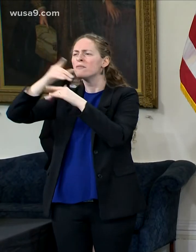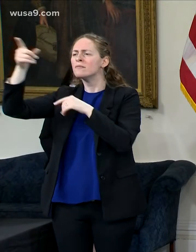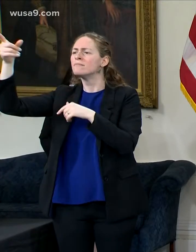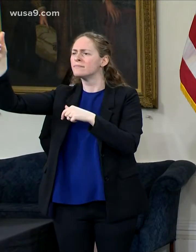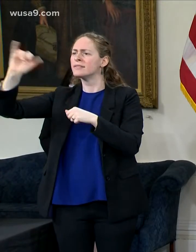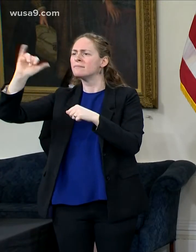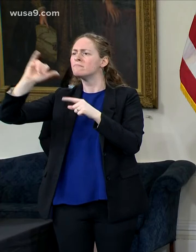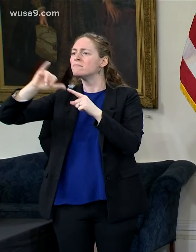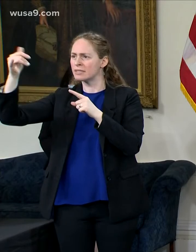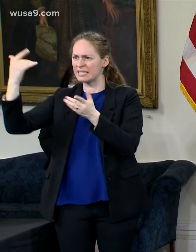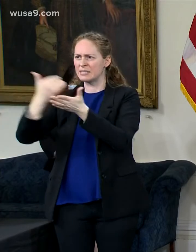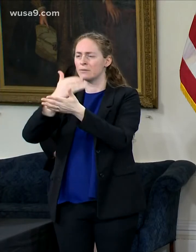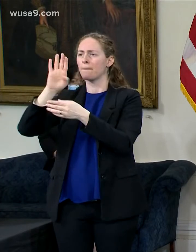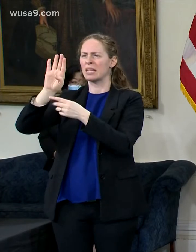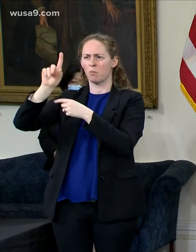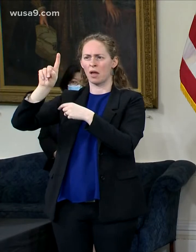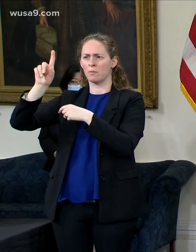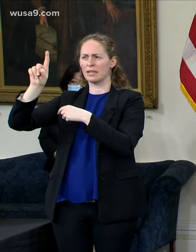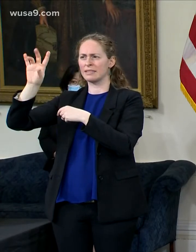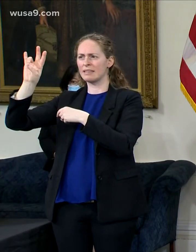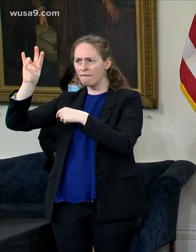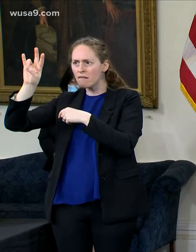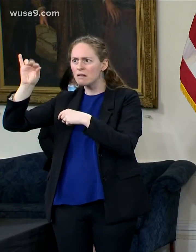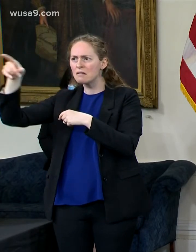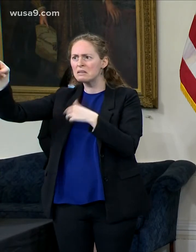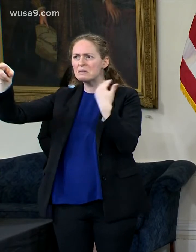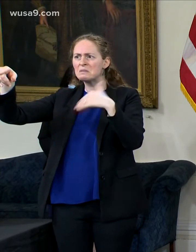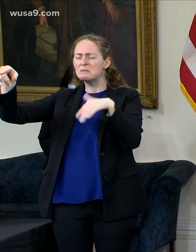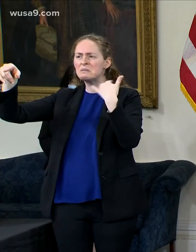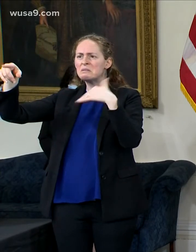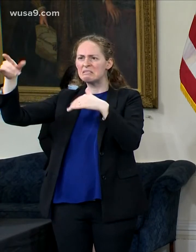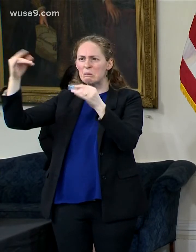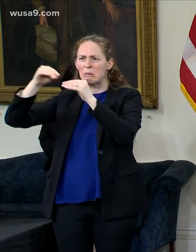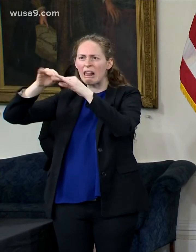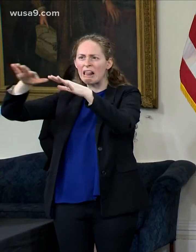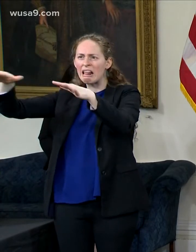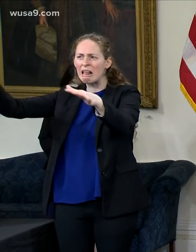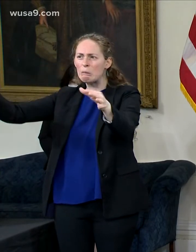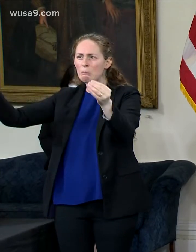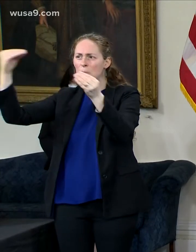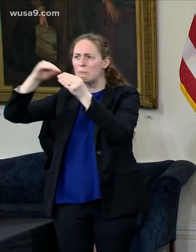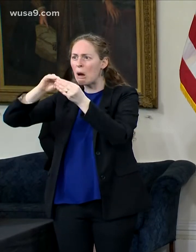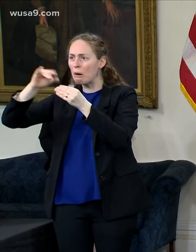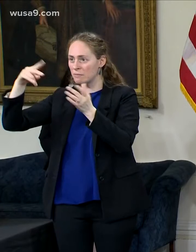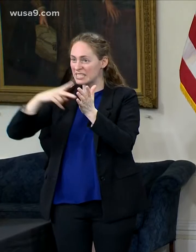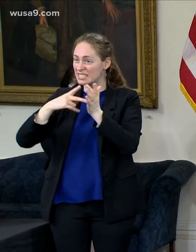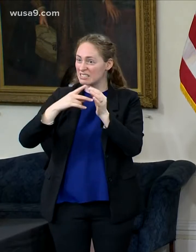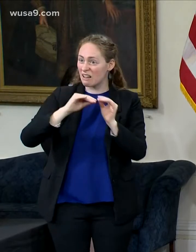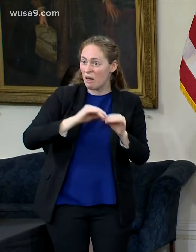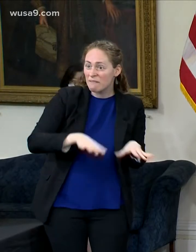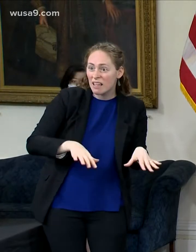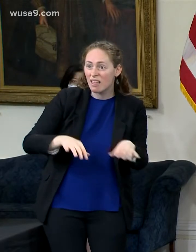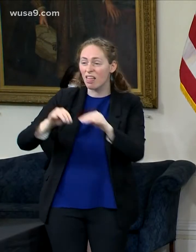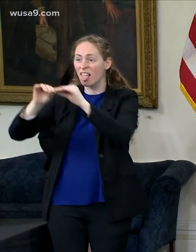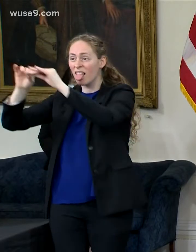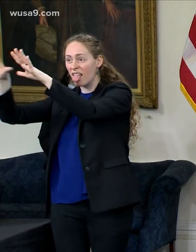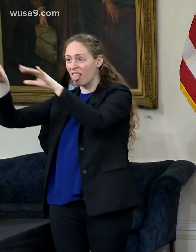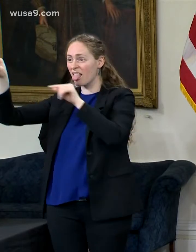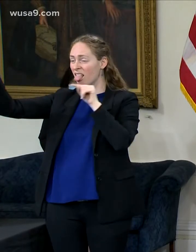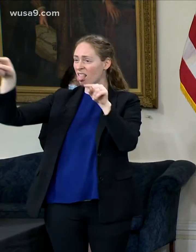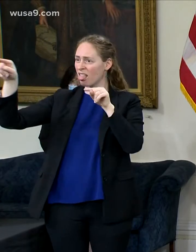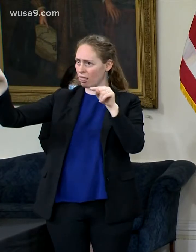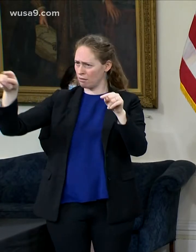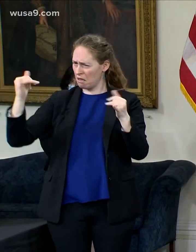virus, and kind of two pandemics at the same time about to converge. Do you have any data, or perhaps Dr. Chan